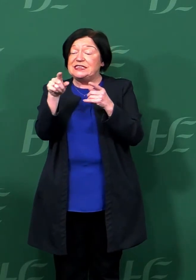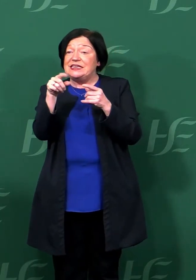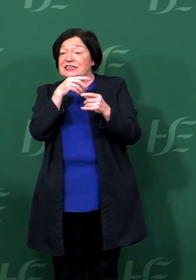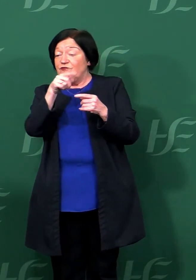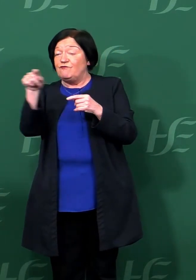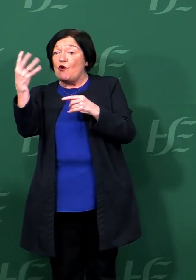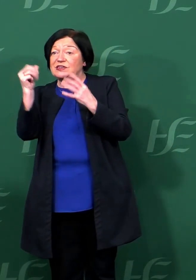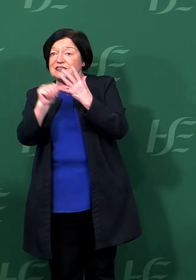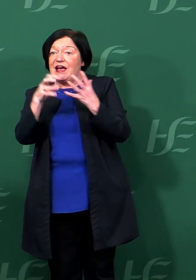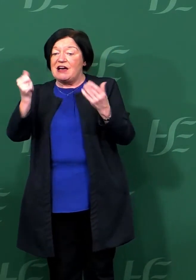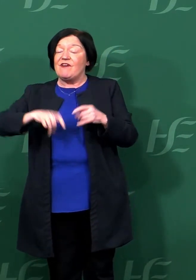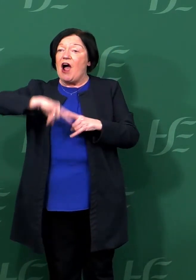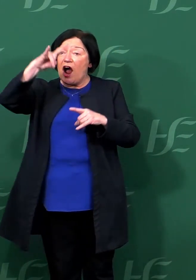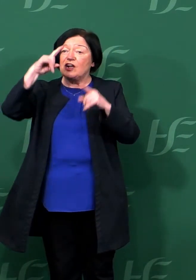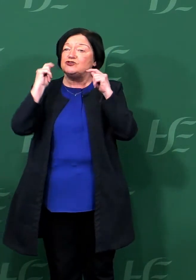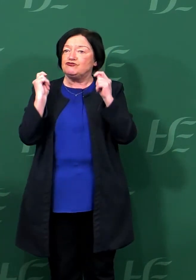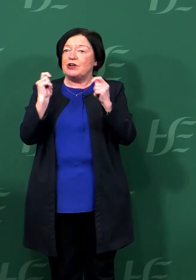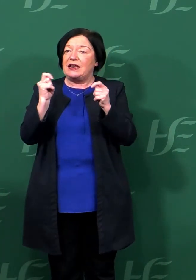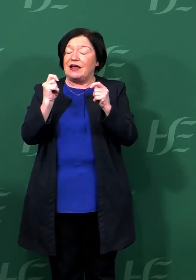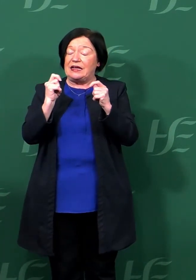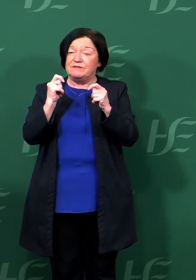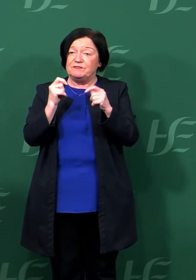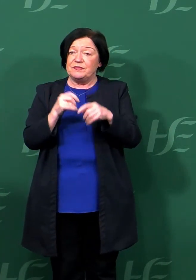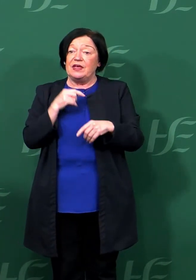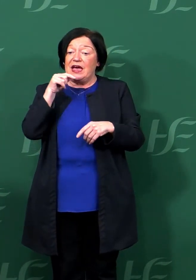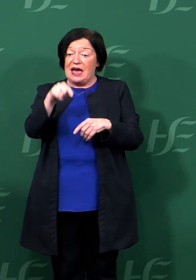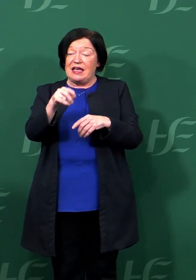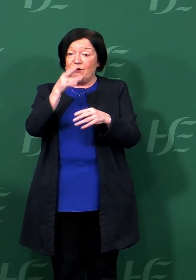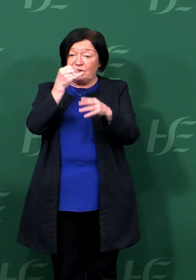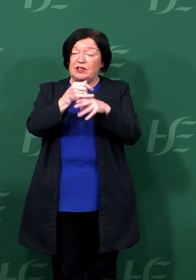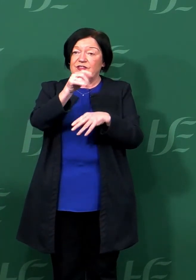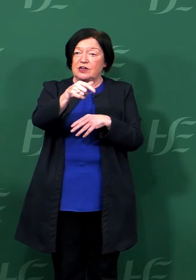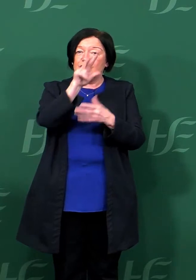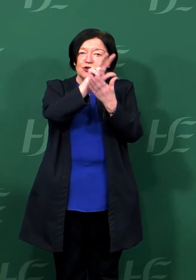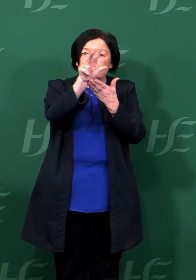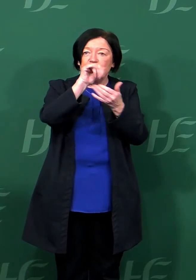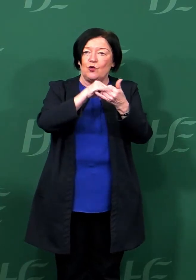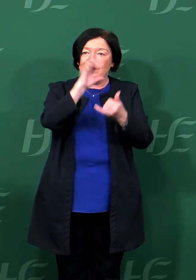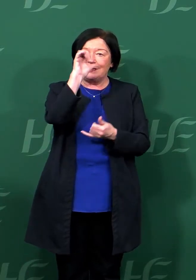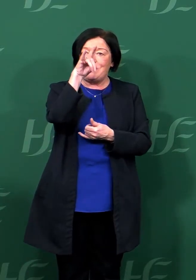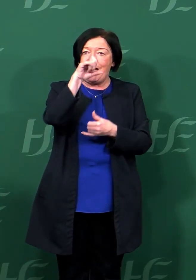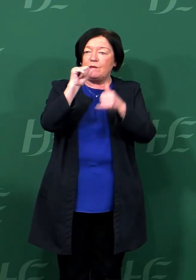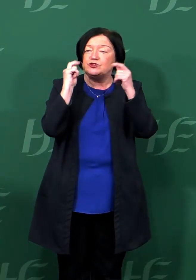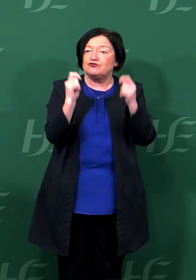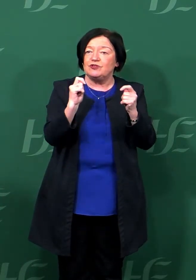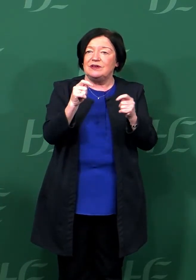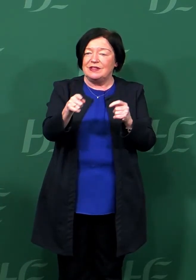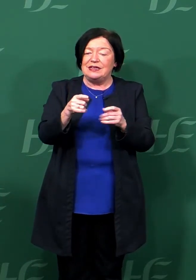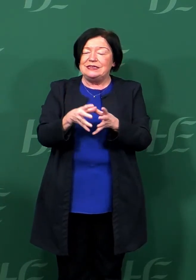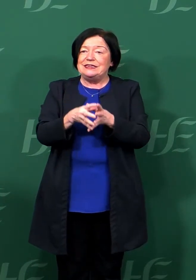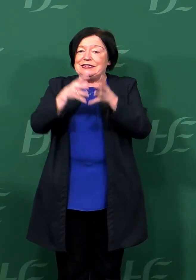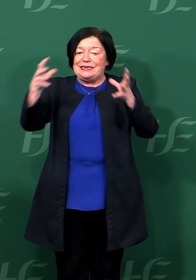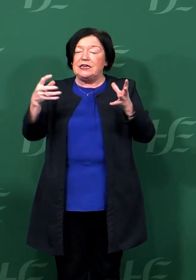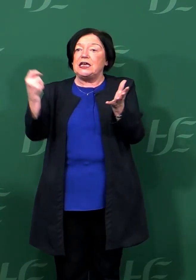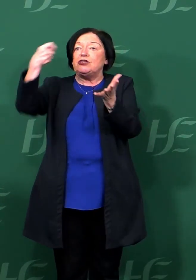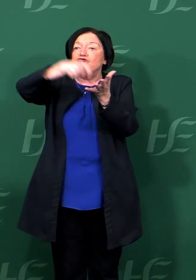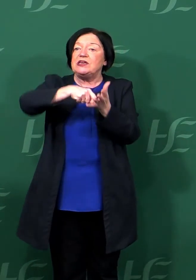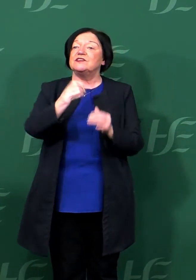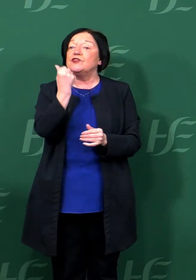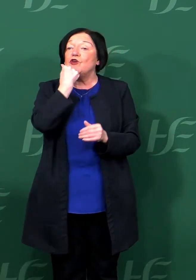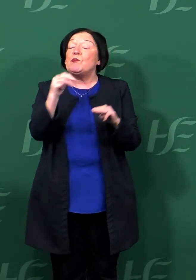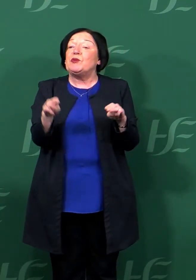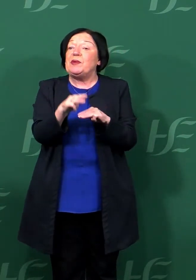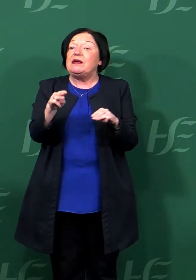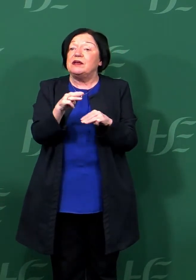higher specialist trainees coming out, and within that we'll have 13 who are CAMS trained. So that's a very significant increase in the number of people.